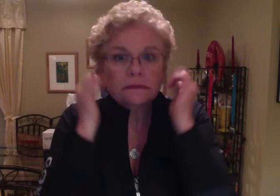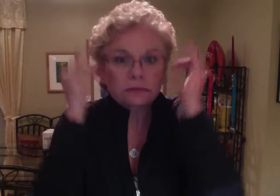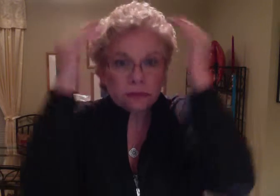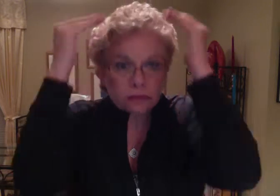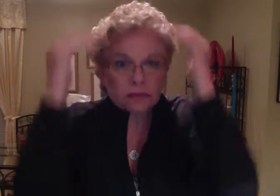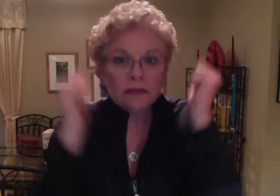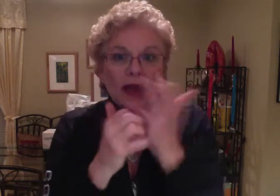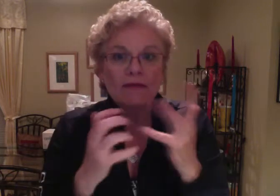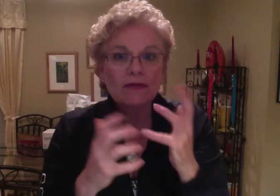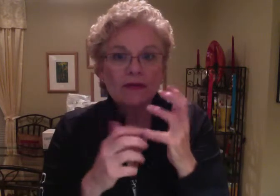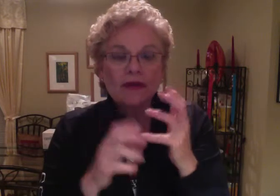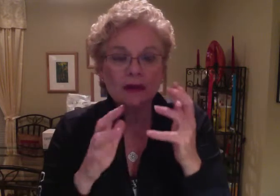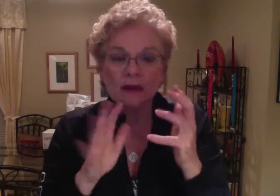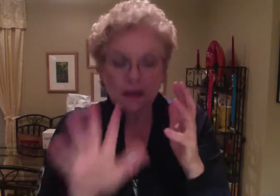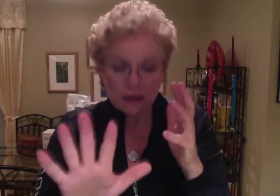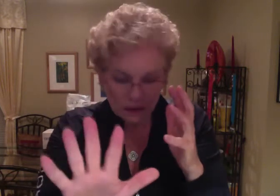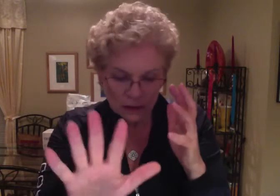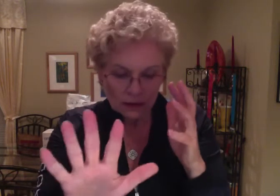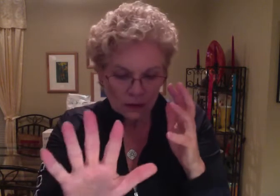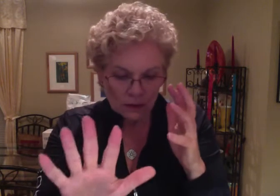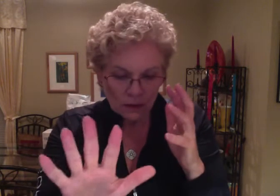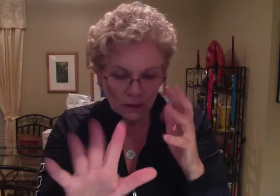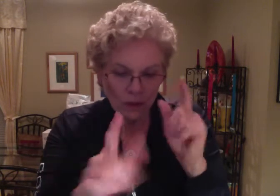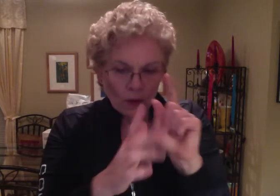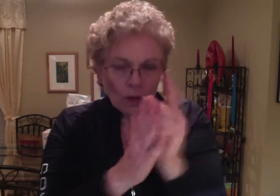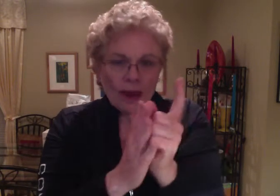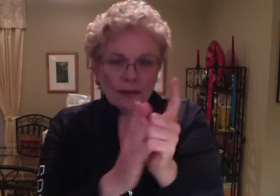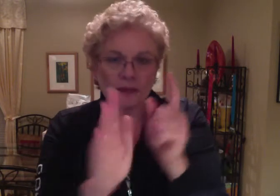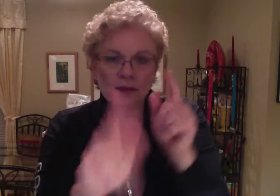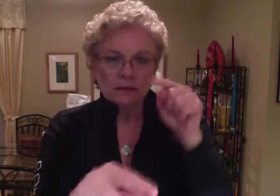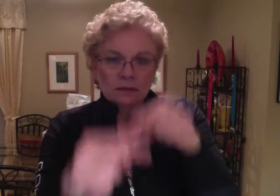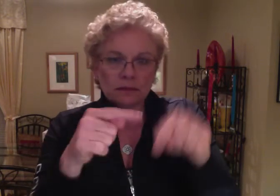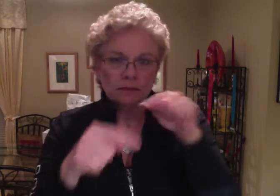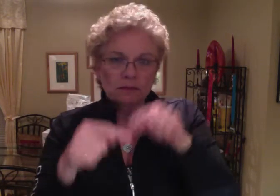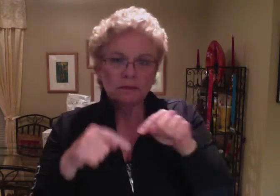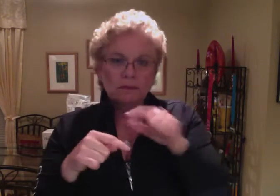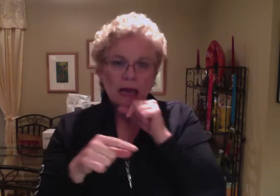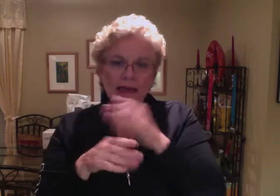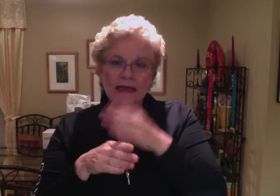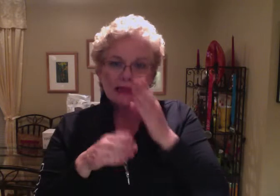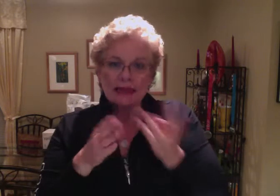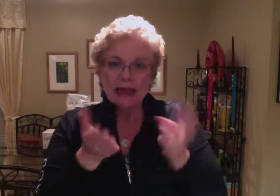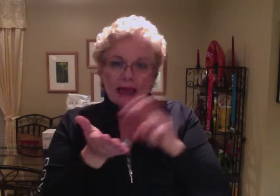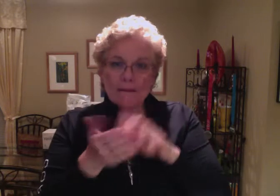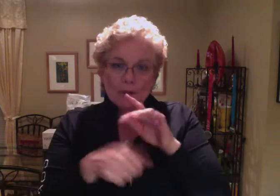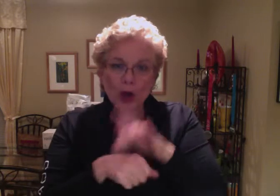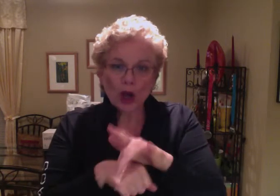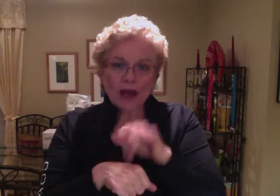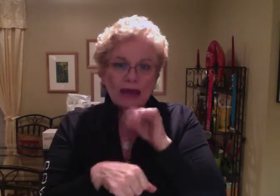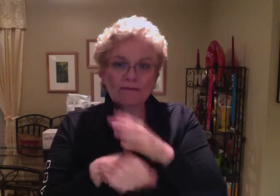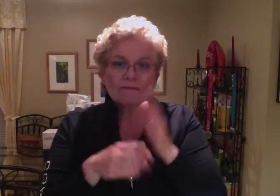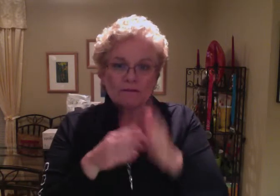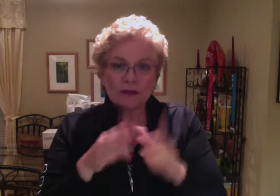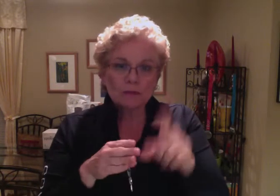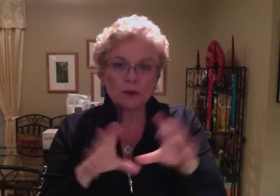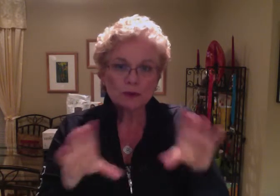if you'll back it up a couple notches, you're like, oh, I didn't get up early. I didn't finish what I was supposed to do. Now I'm mad. Well, if we will place the right scheduling within